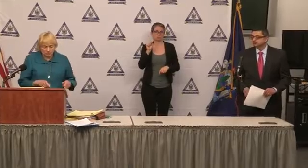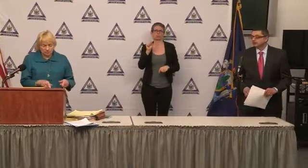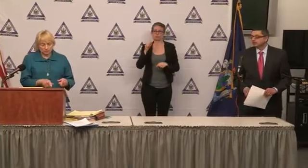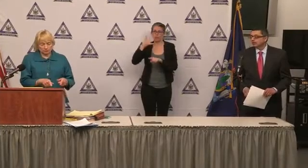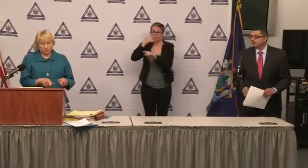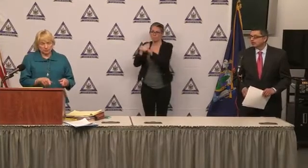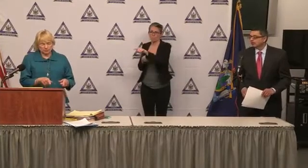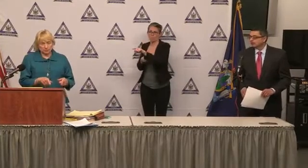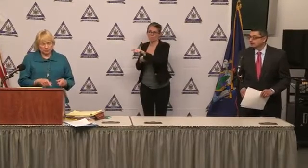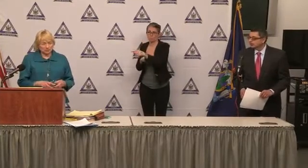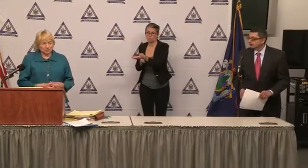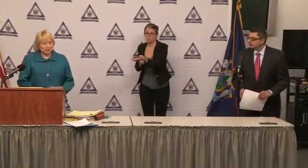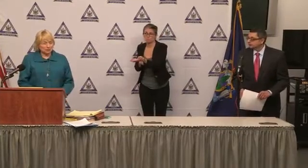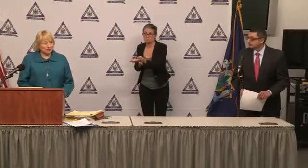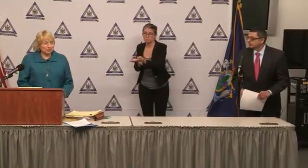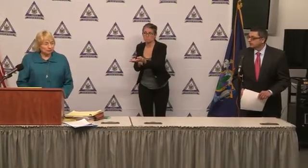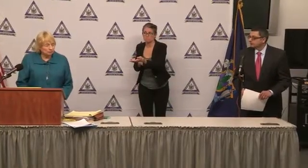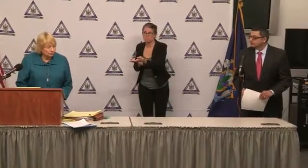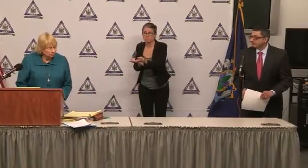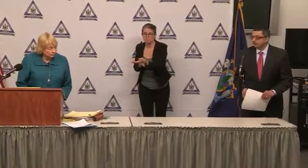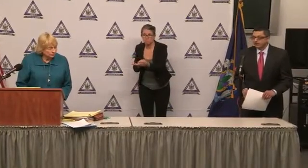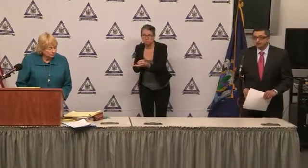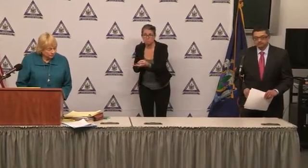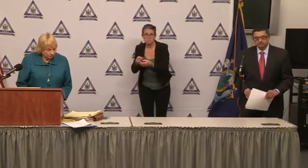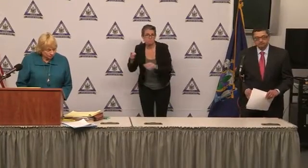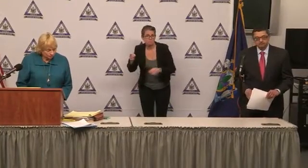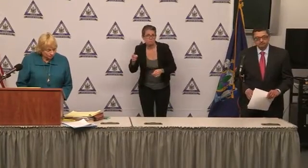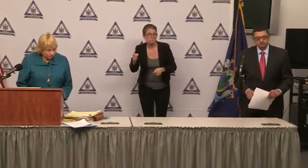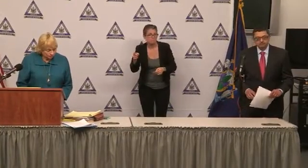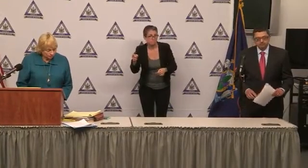Is this a speaker? Nick? Nick, are you there?